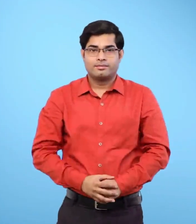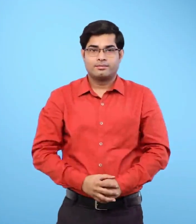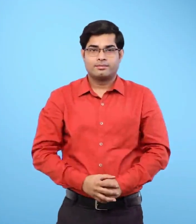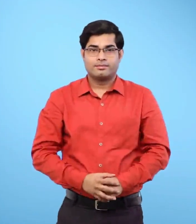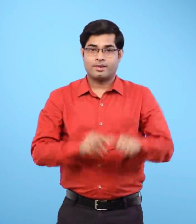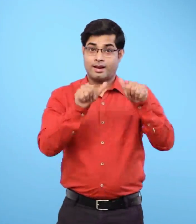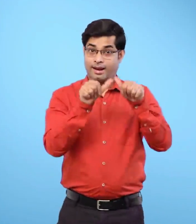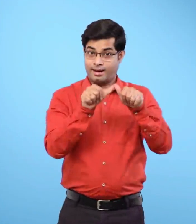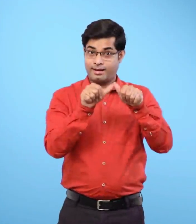A.